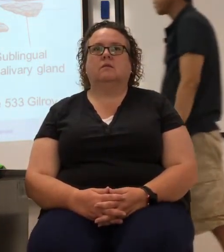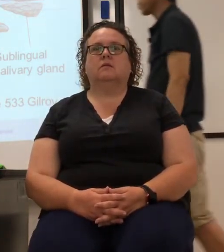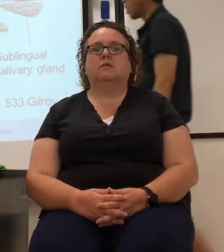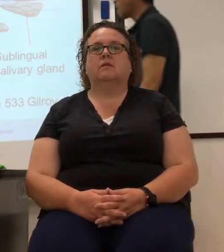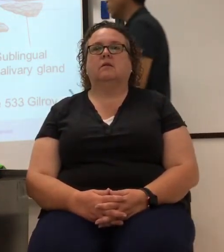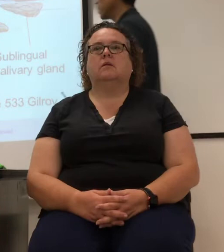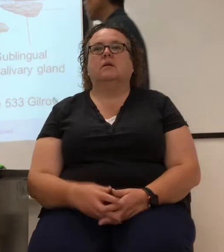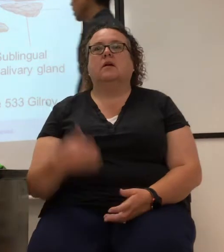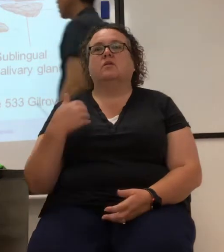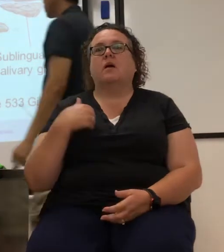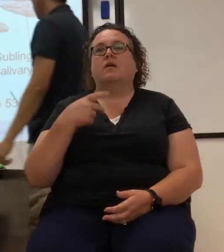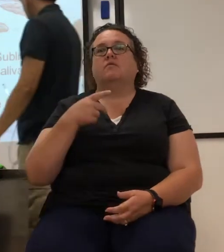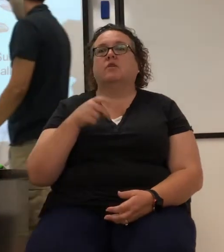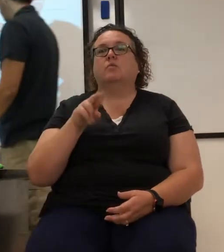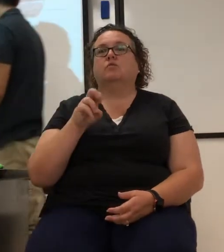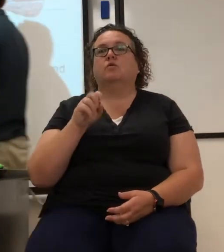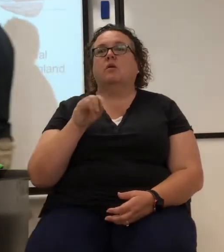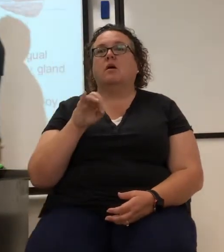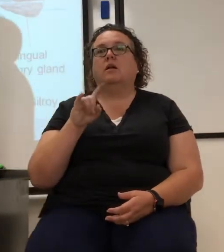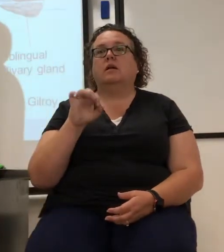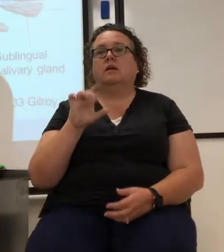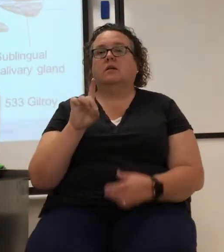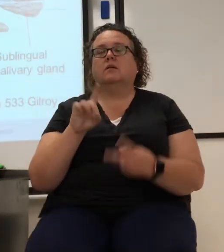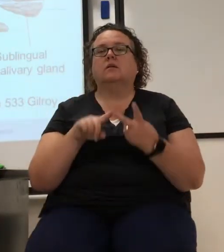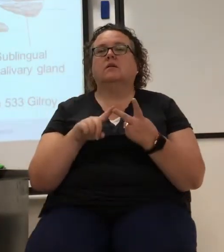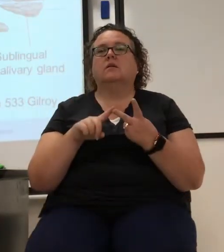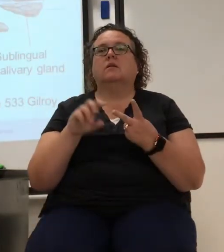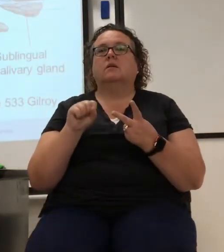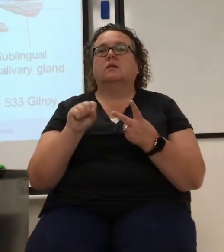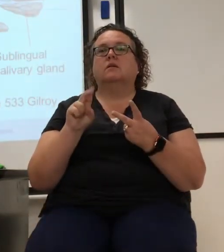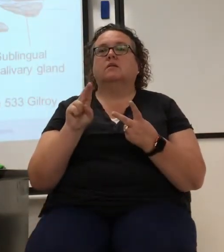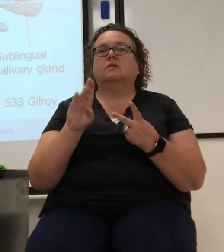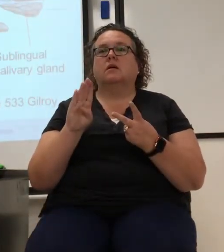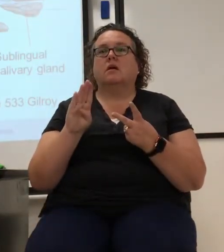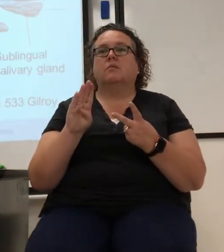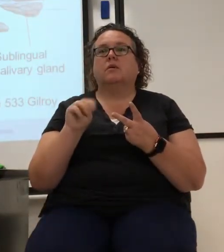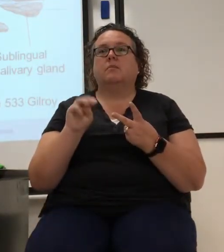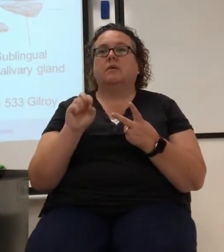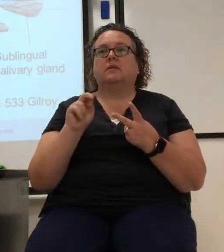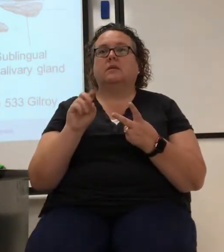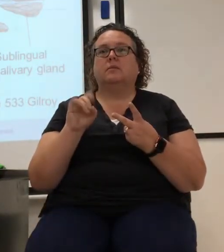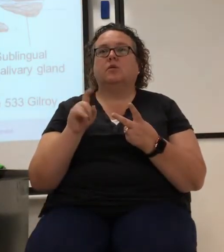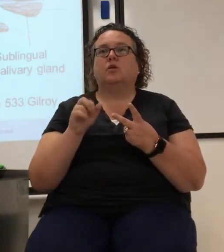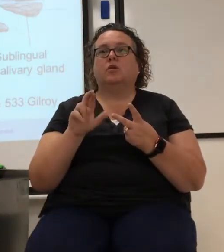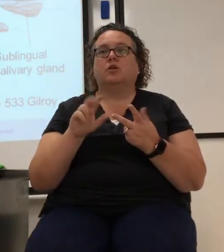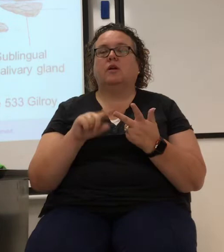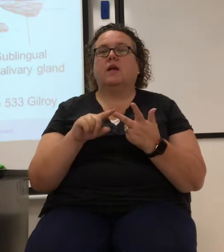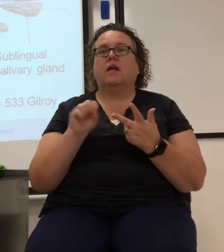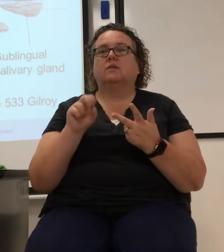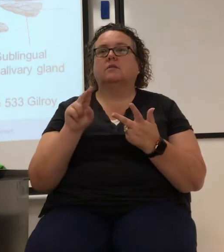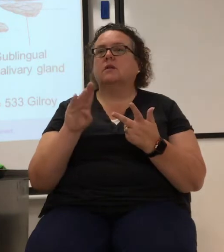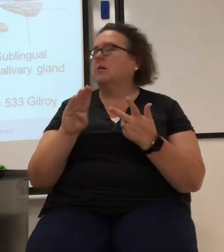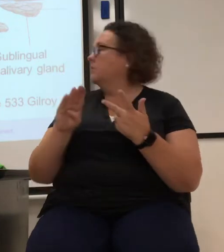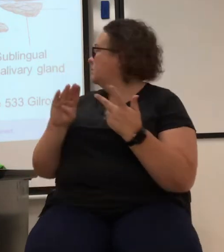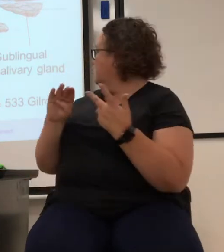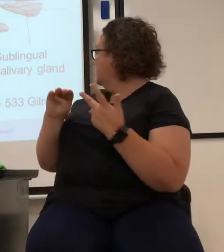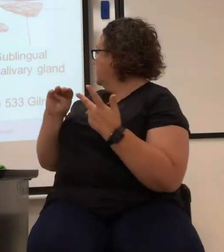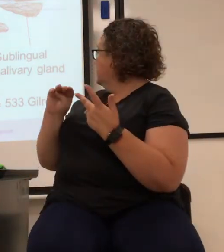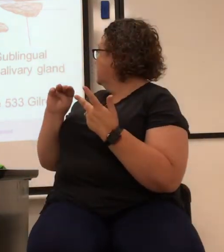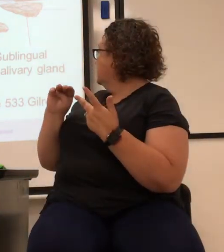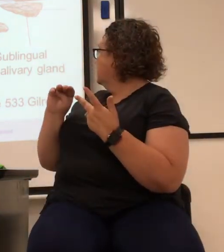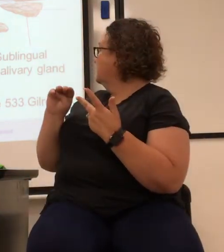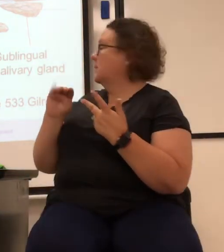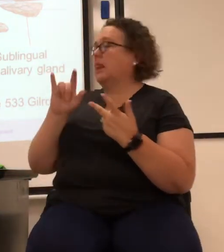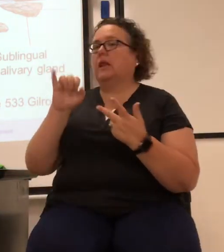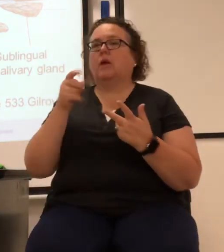And you have the parotid, the submandibular, and the sublingual salivary glands. So saliva is